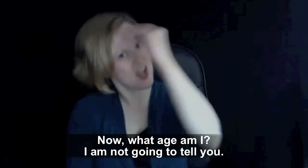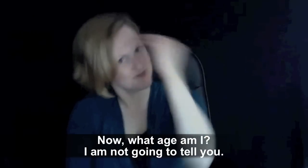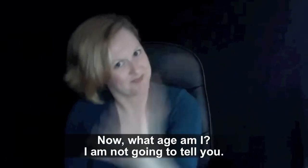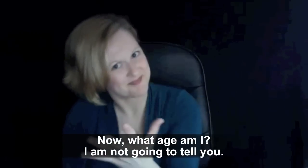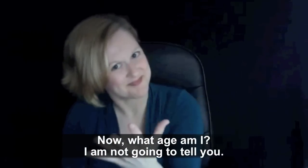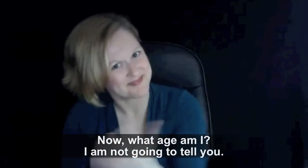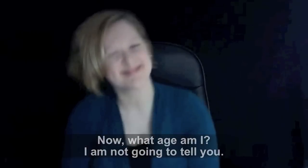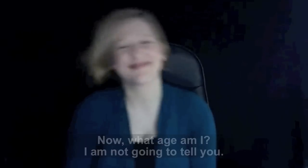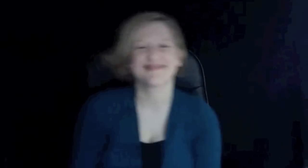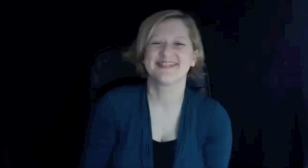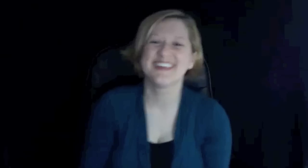going to tell you.